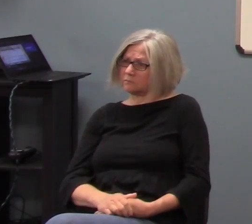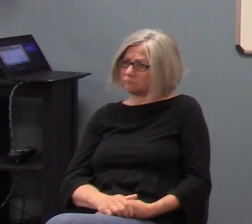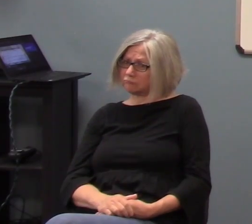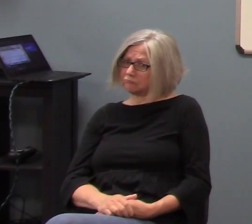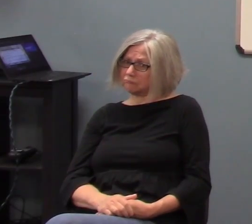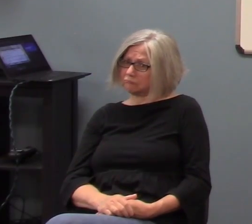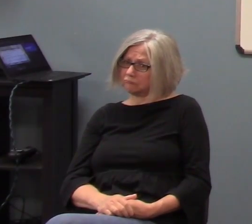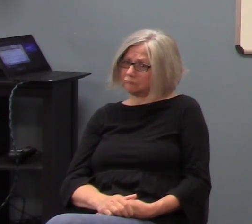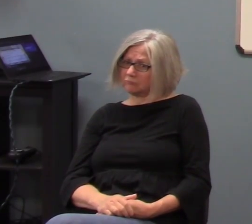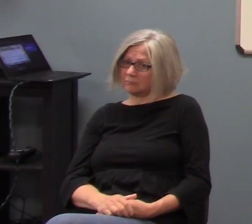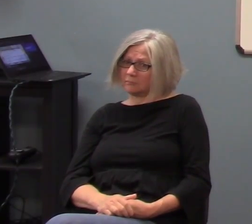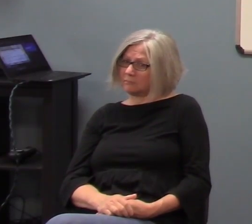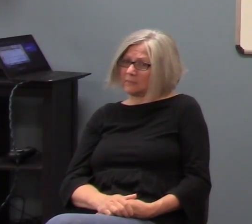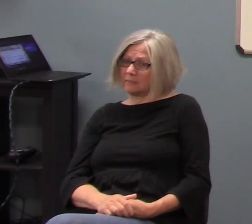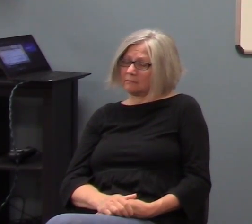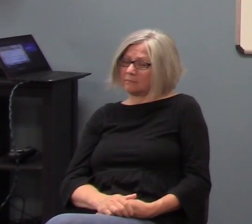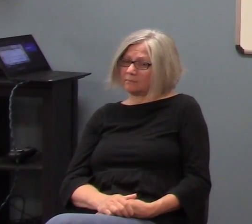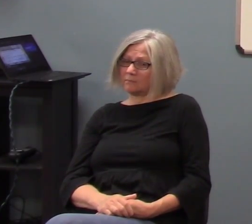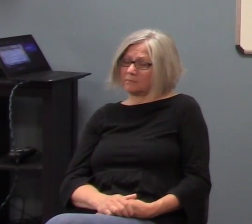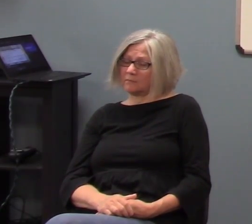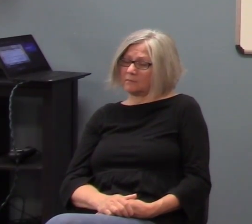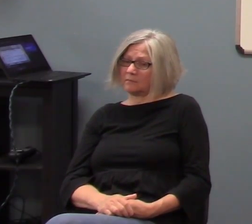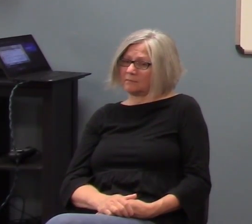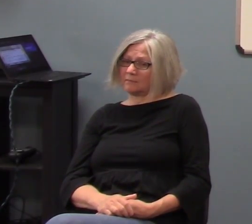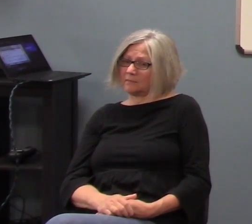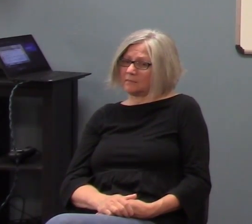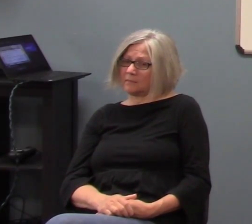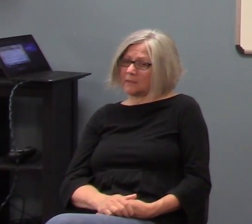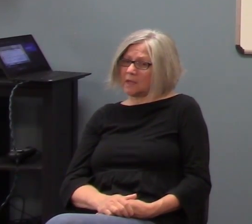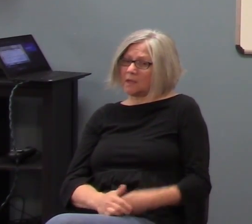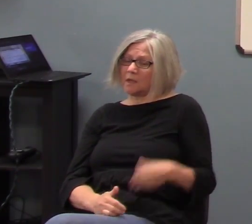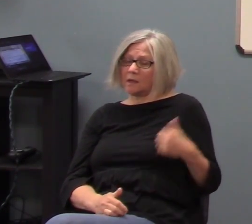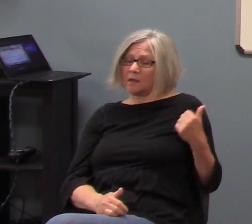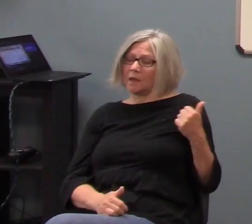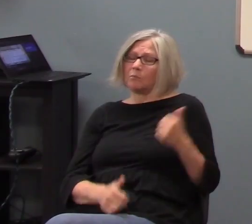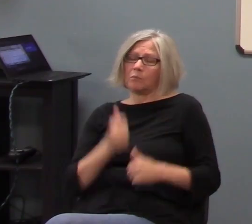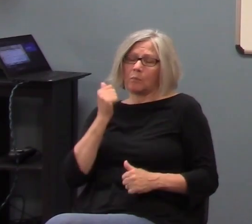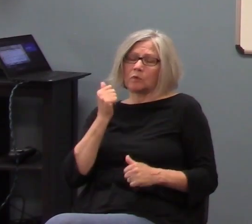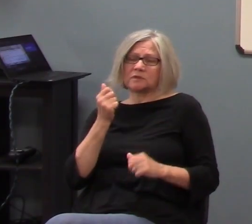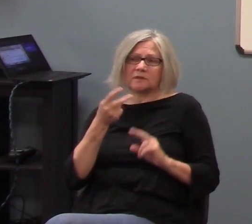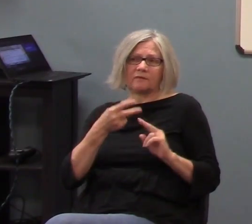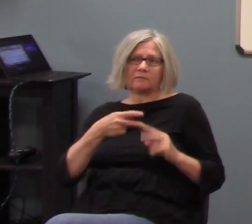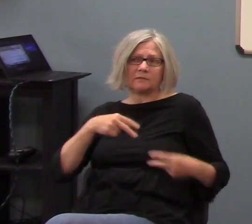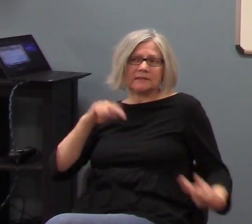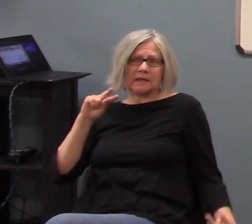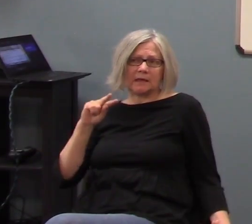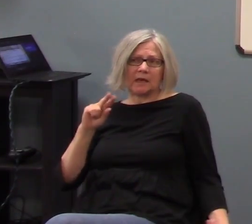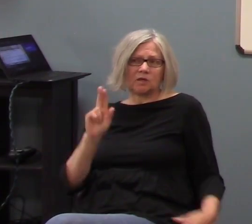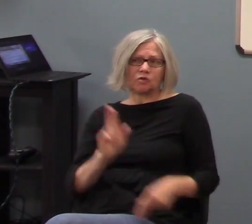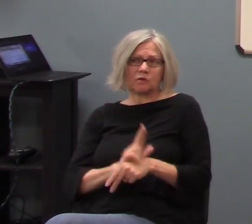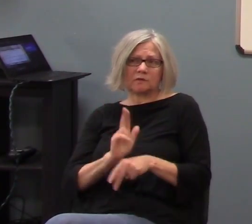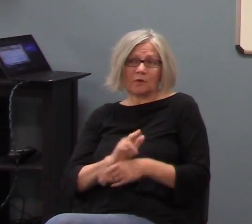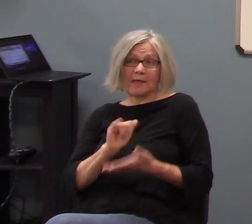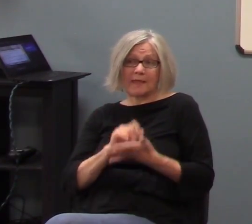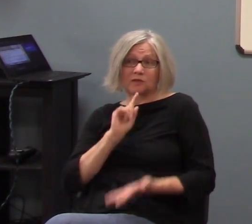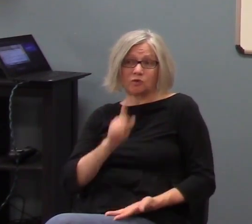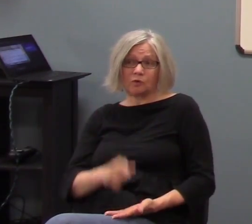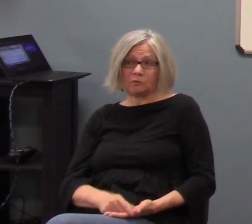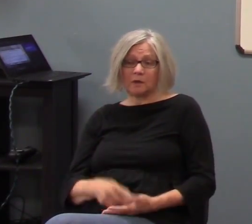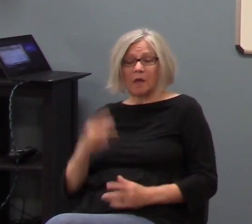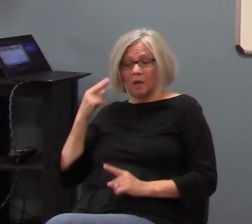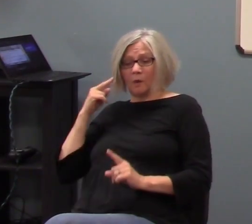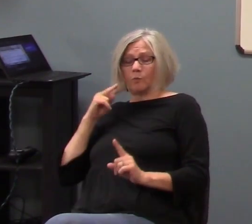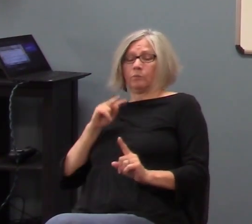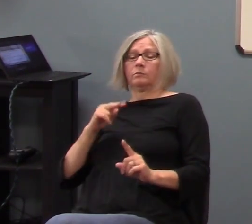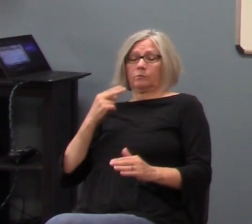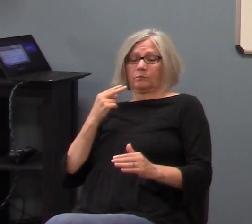gibberish. Turns out that's true. It was a prediction against all